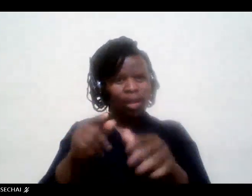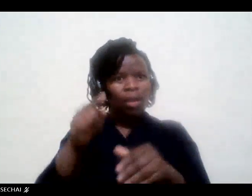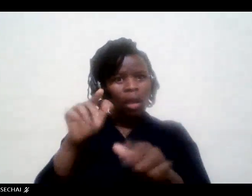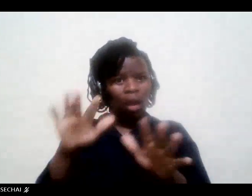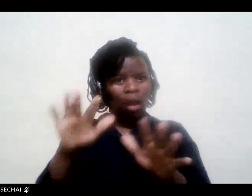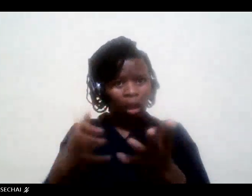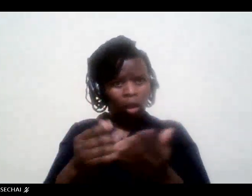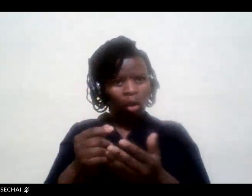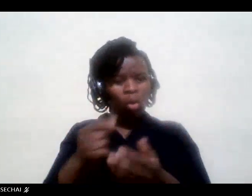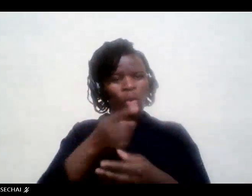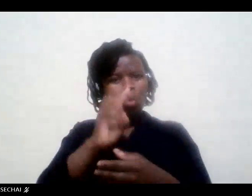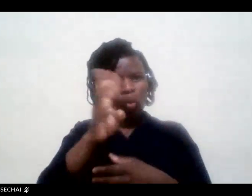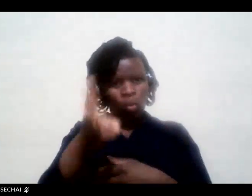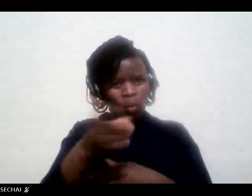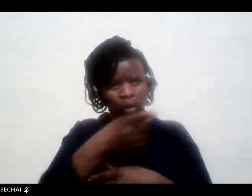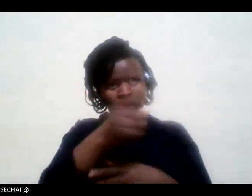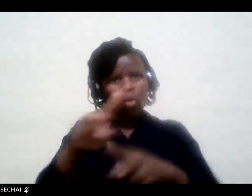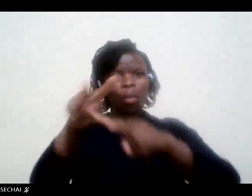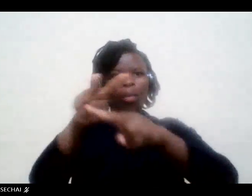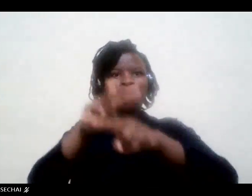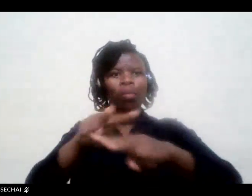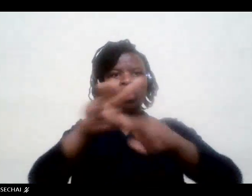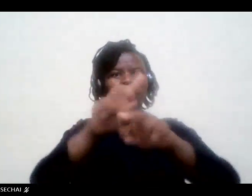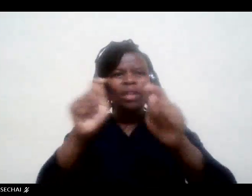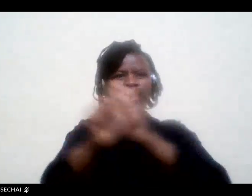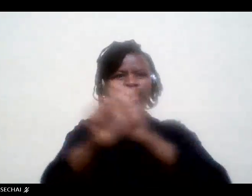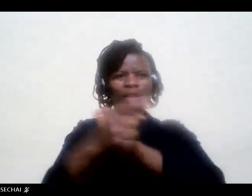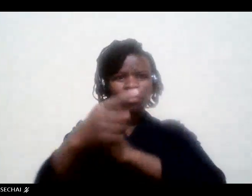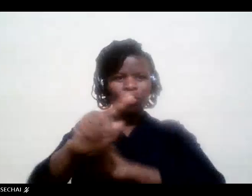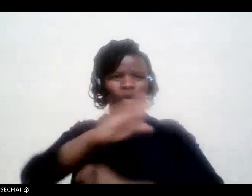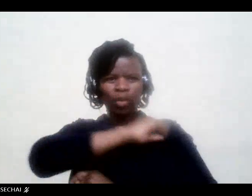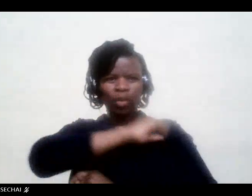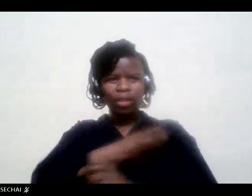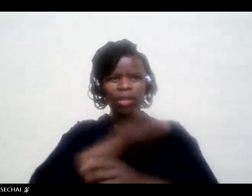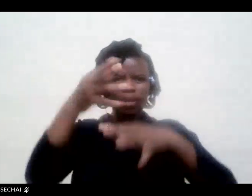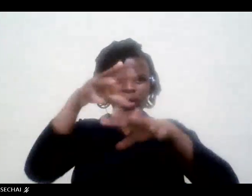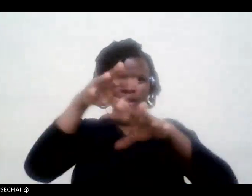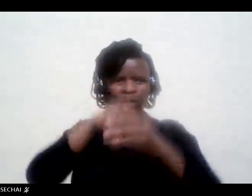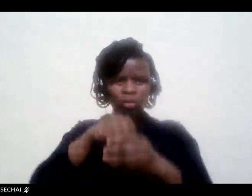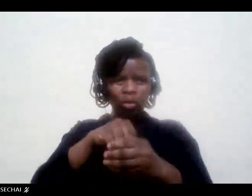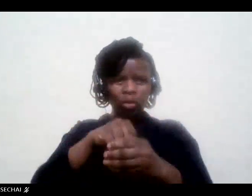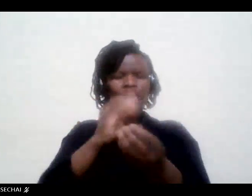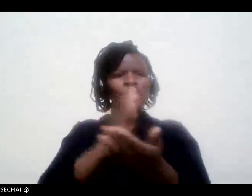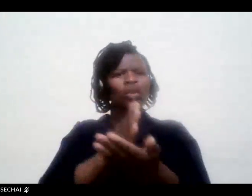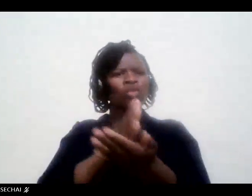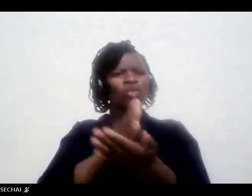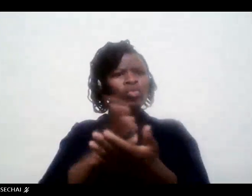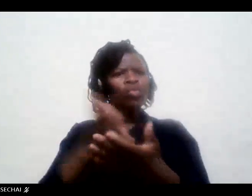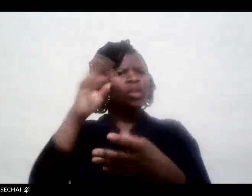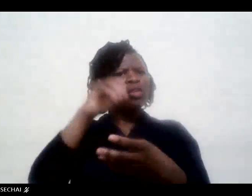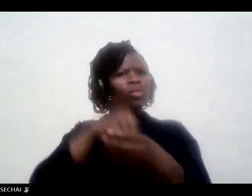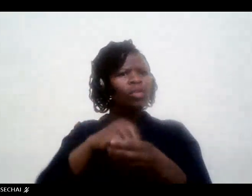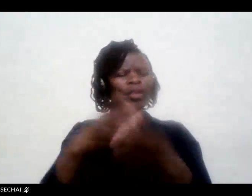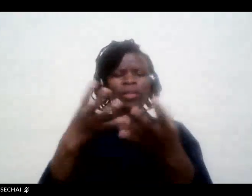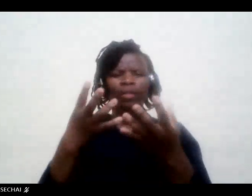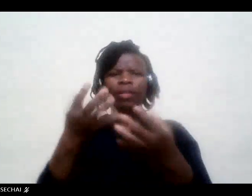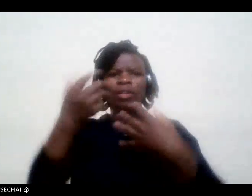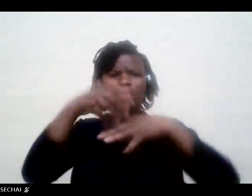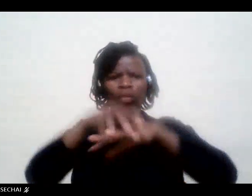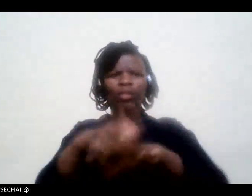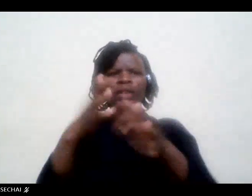monitor the changes in terms of disability inclusion. When someone says, "Oh, we are inclusive," we've had this so many learners, just like Cedric was